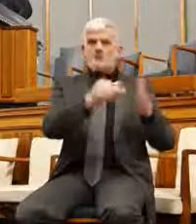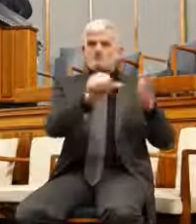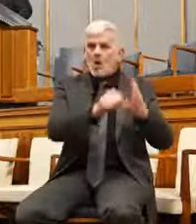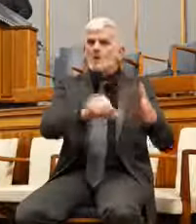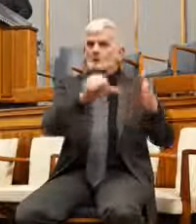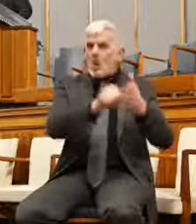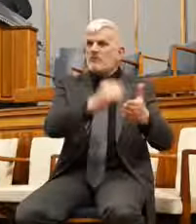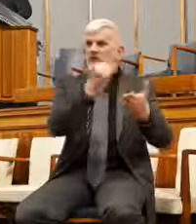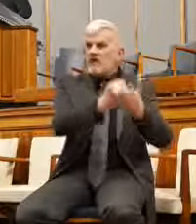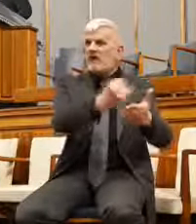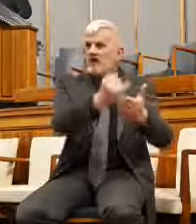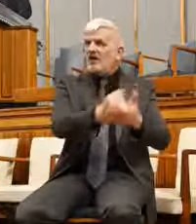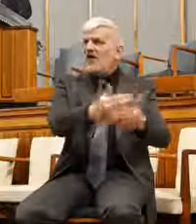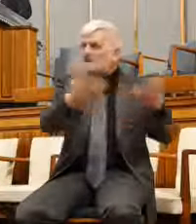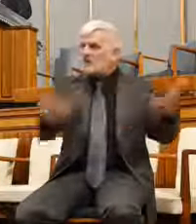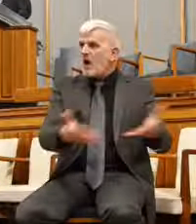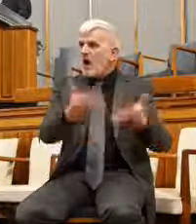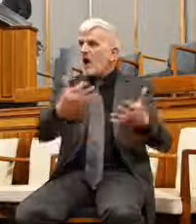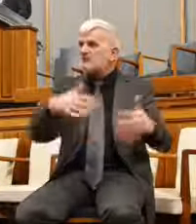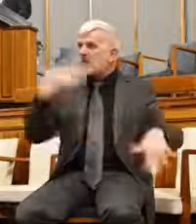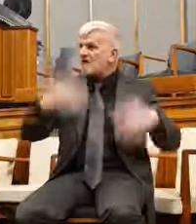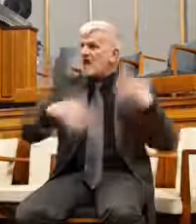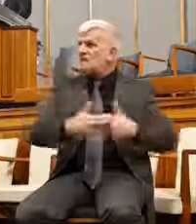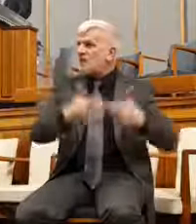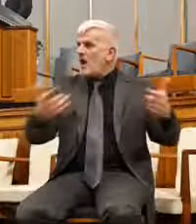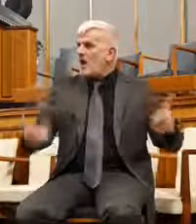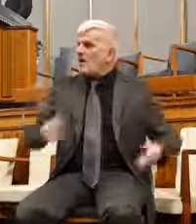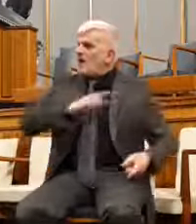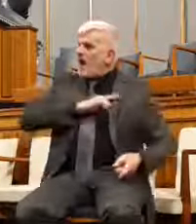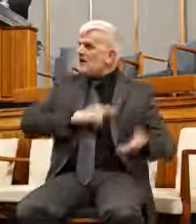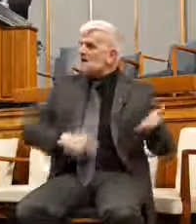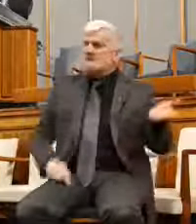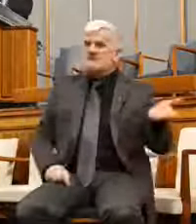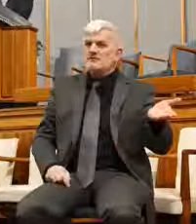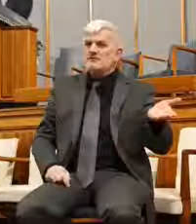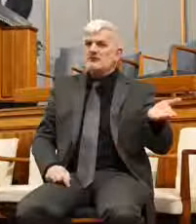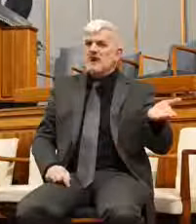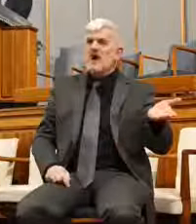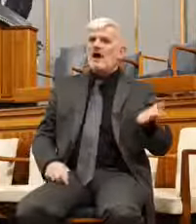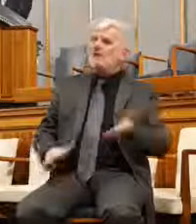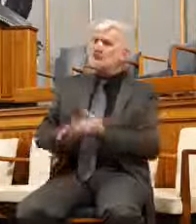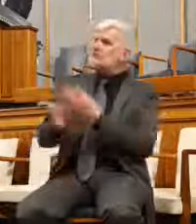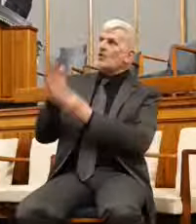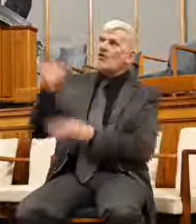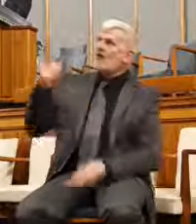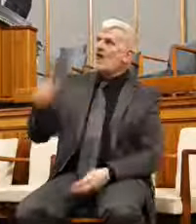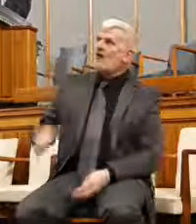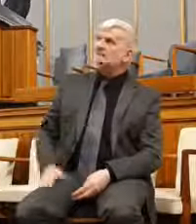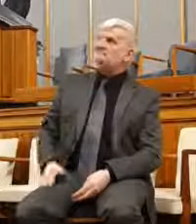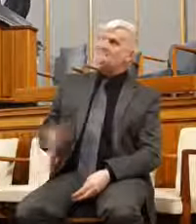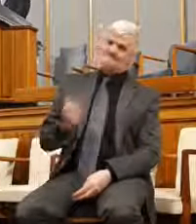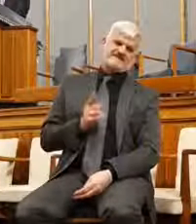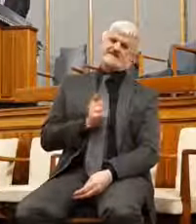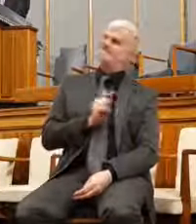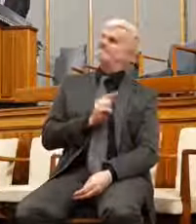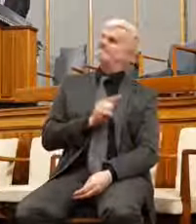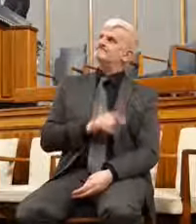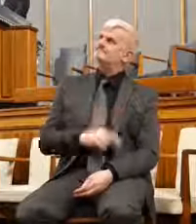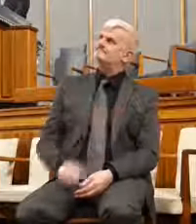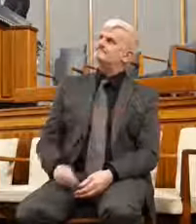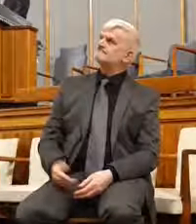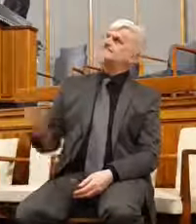right. This is our kind of response in the reasoning. God has made his case. This is our case by way